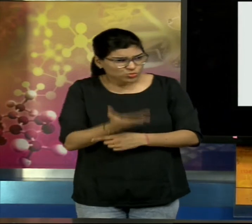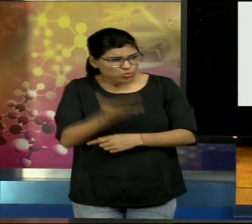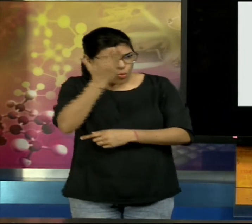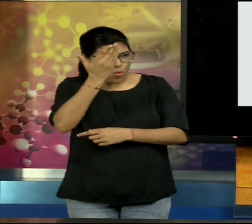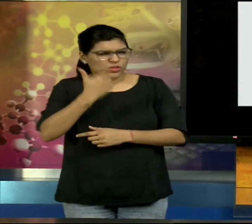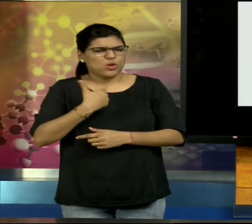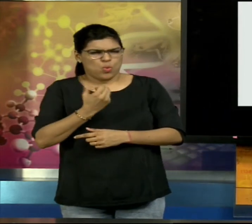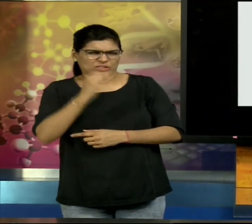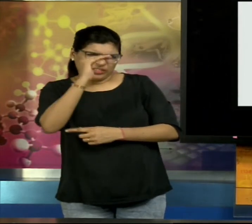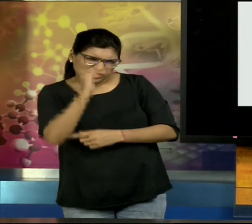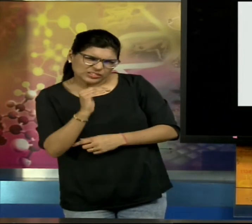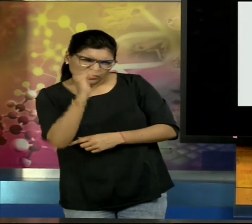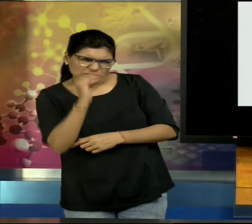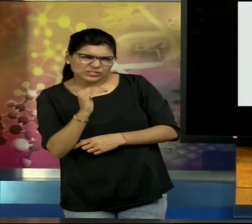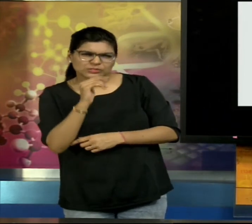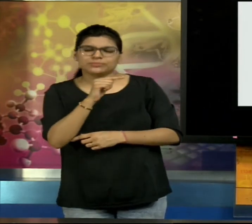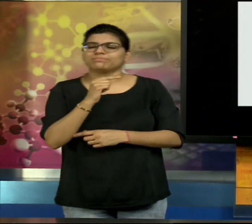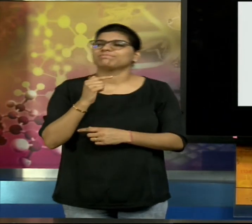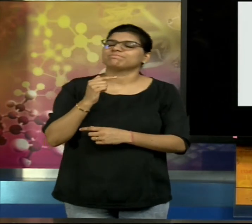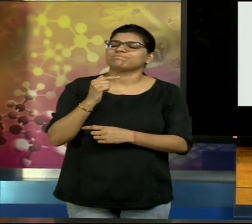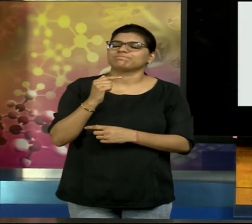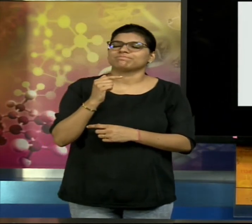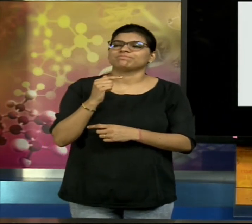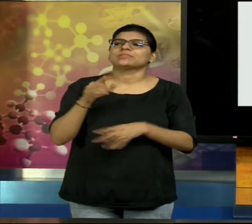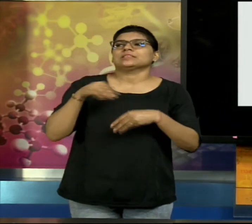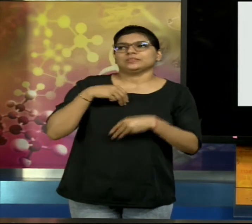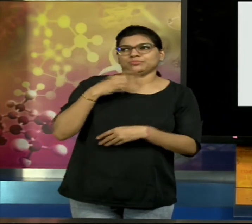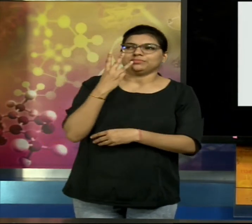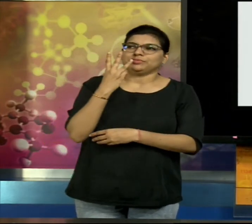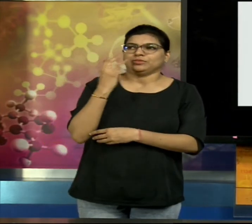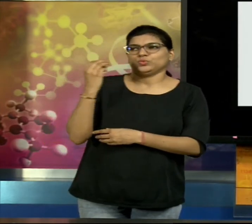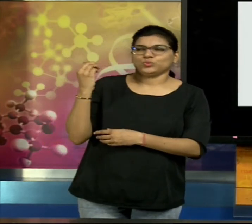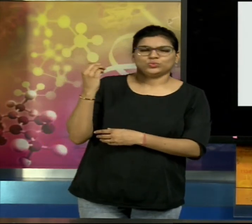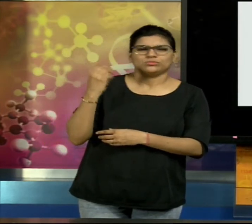bargain to decrease the price we want to purchase.